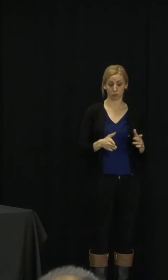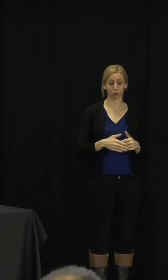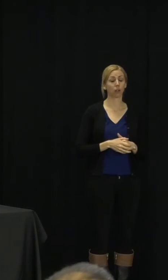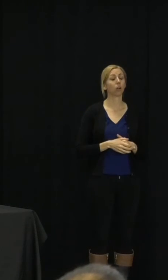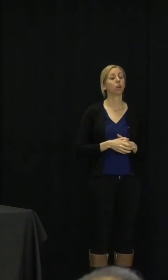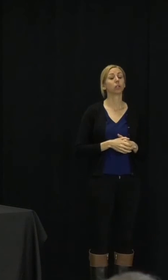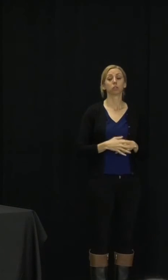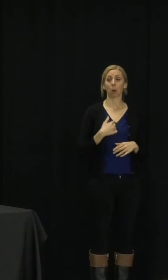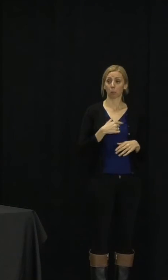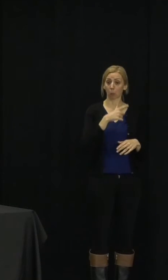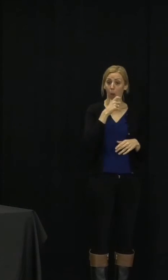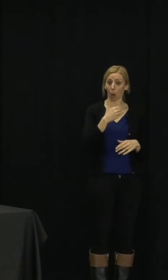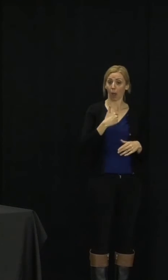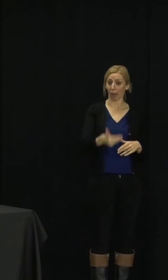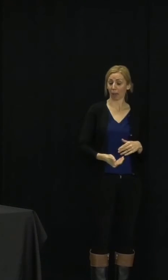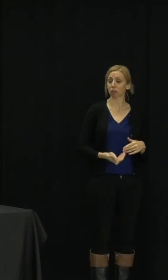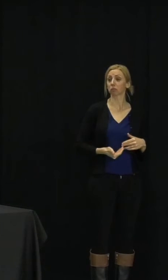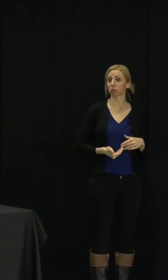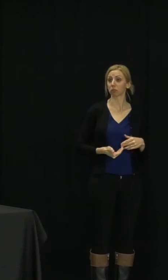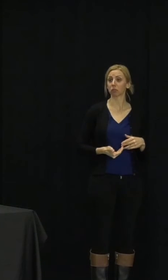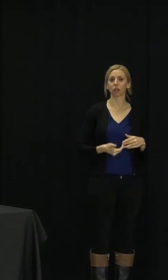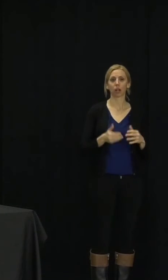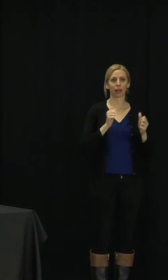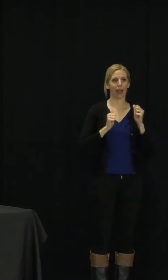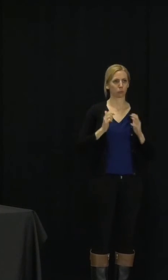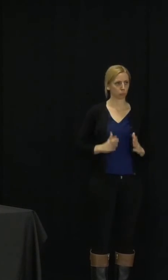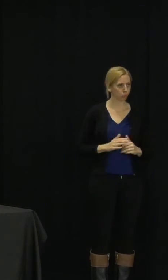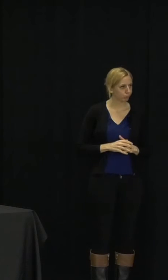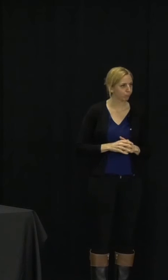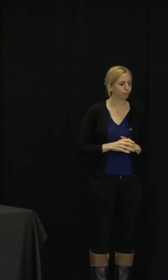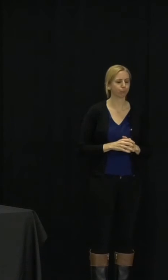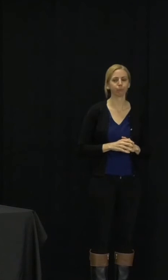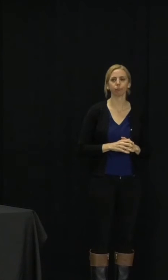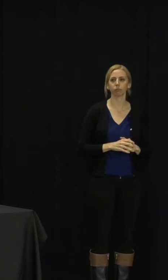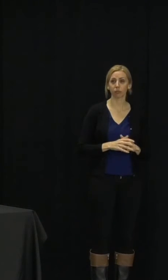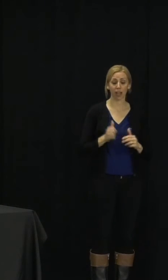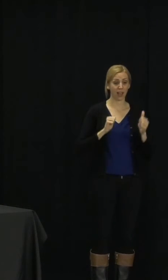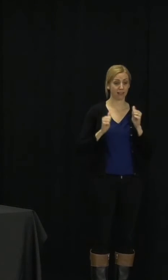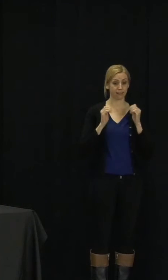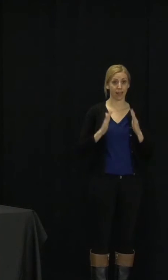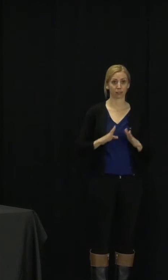I have been a disabled woman for many years. I used to be